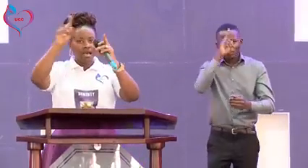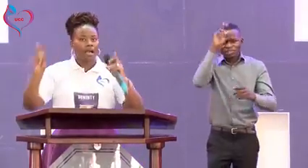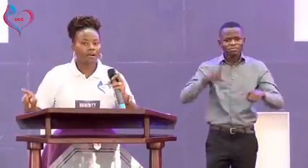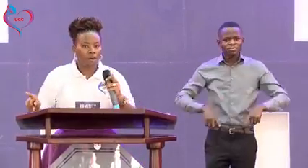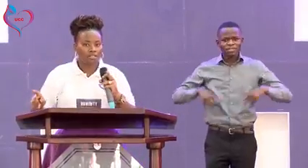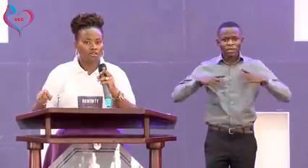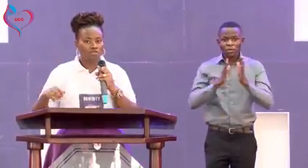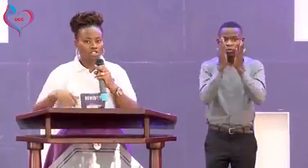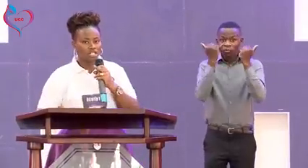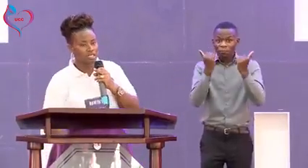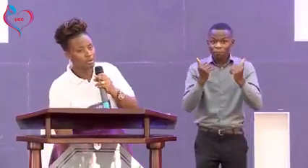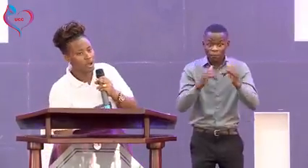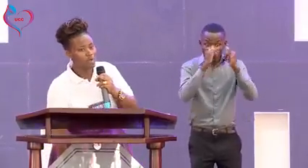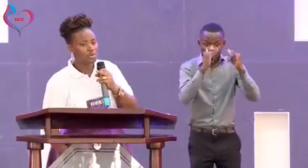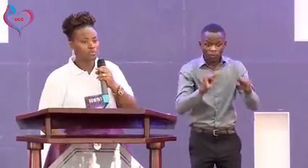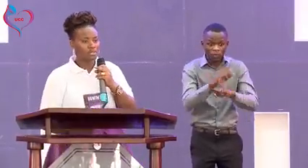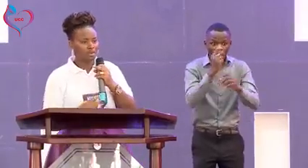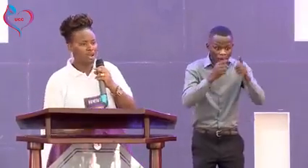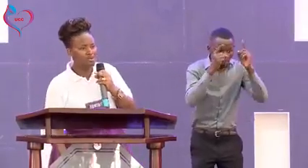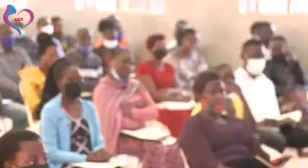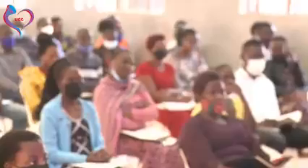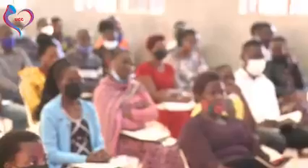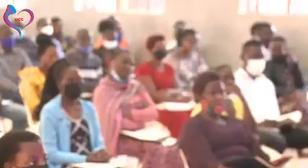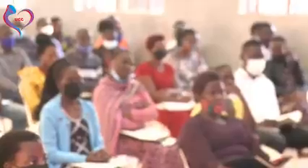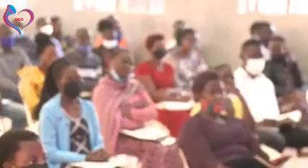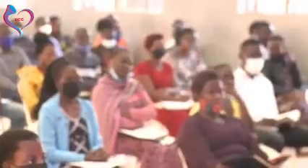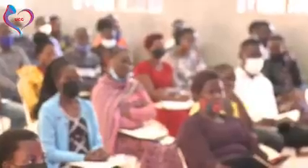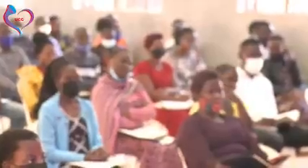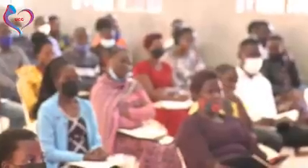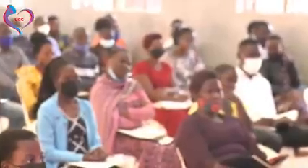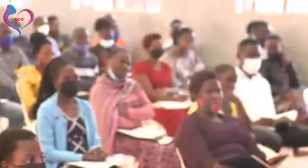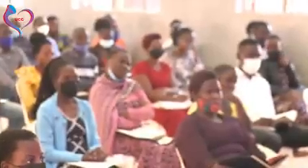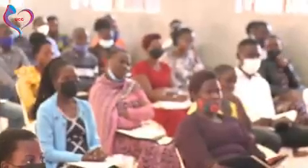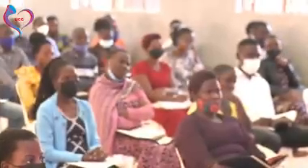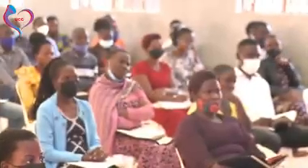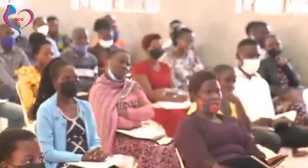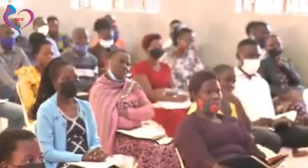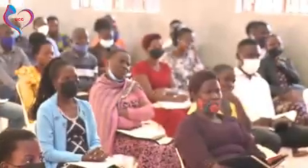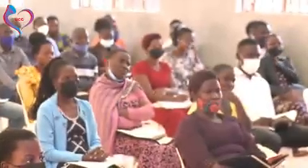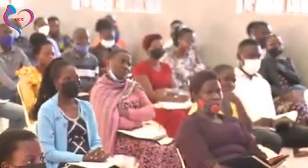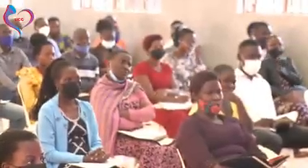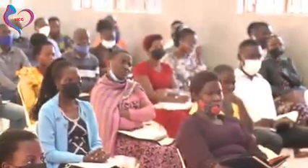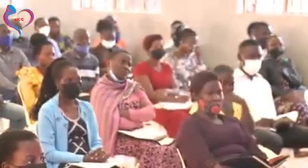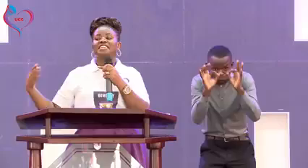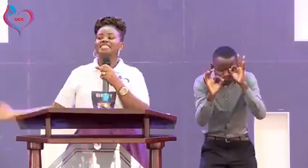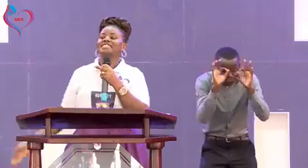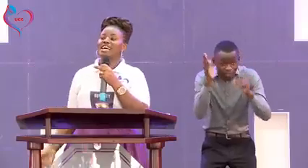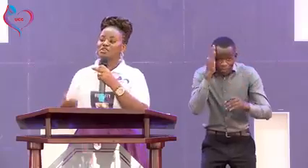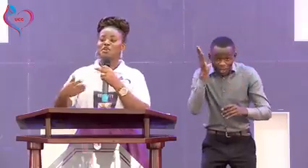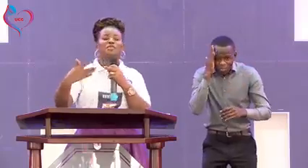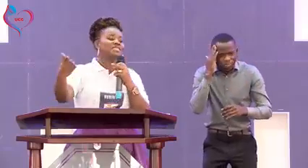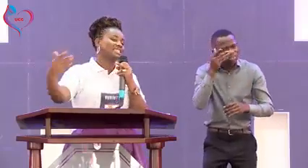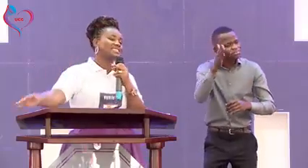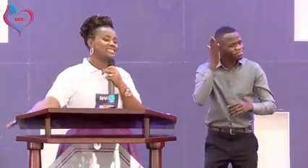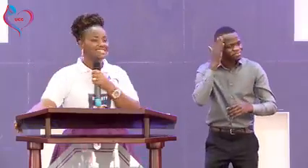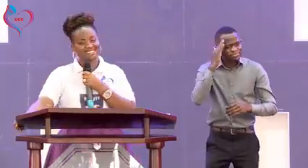the sack was not reaching the ground. The ground was like ton. You people have villages and